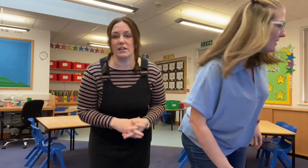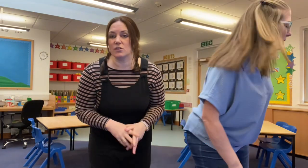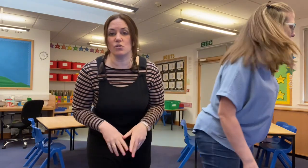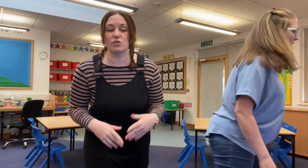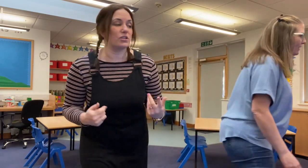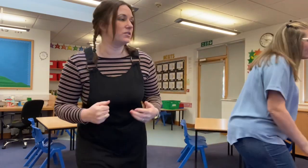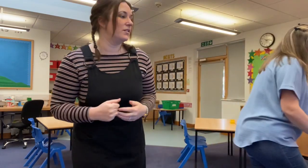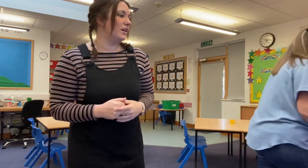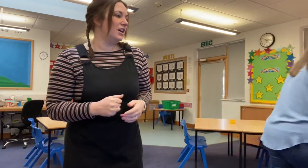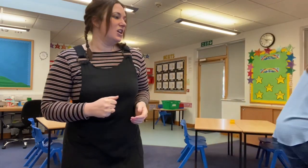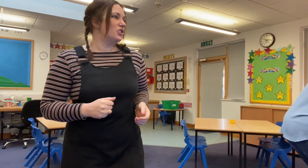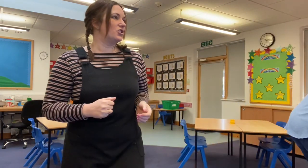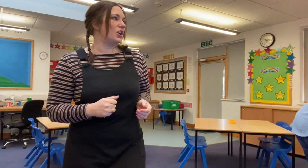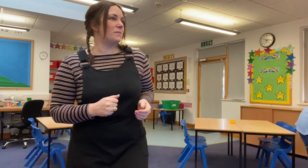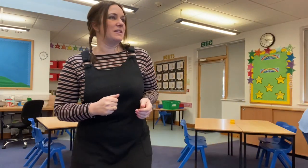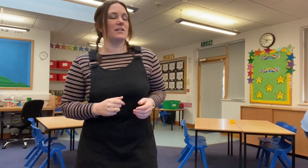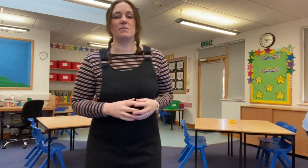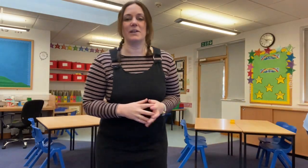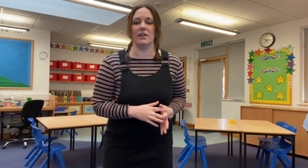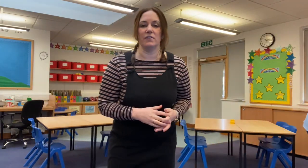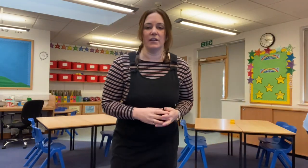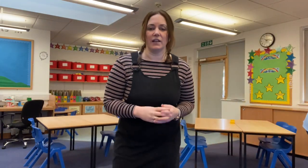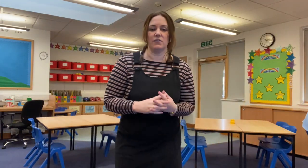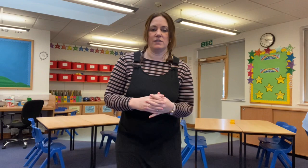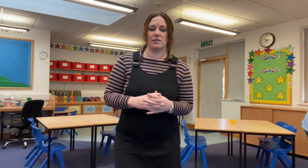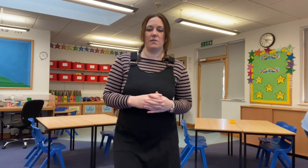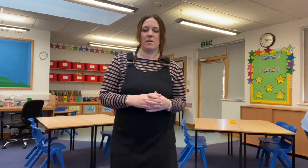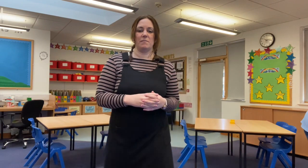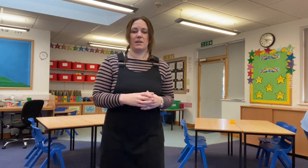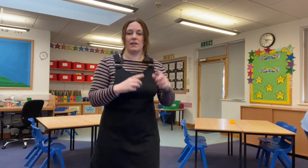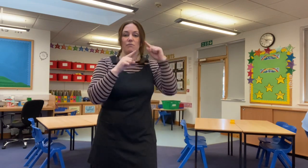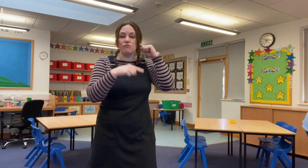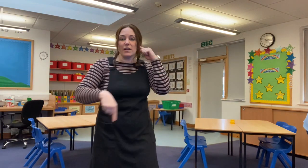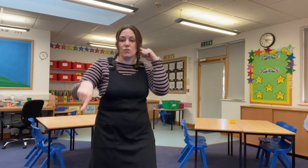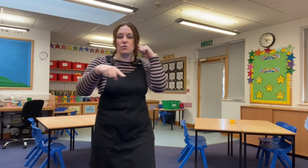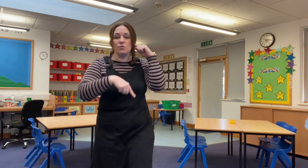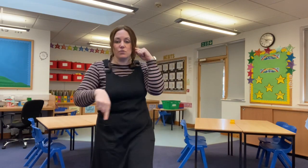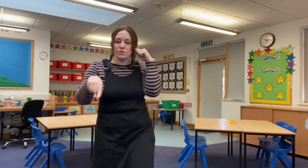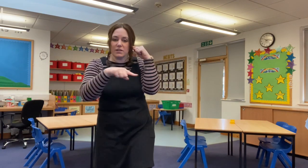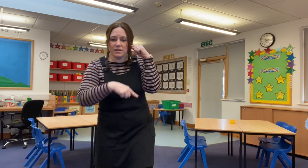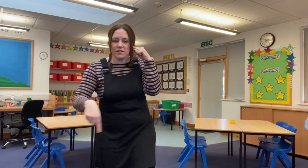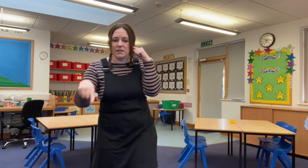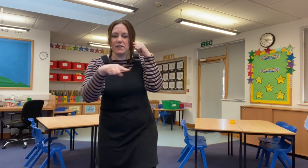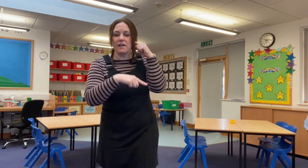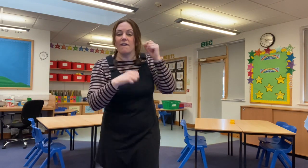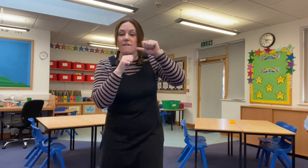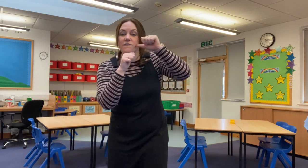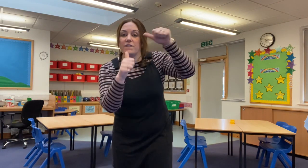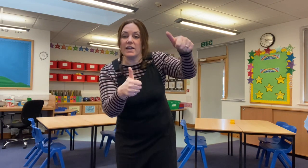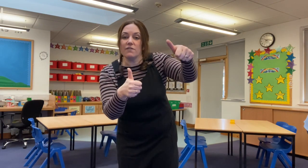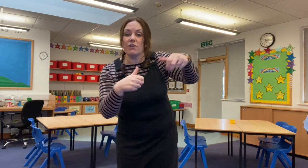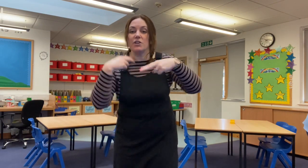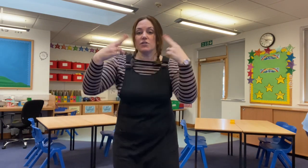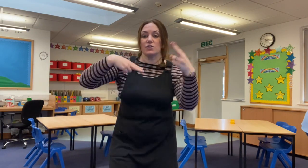Or just go with us. We'll get it on now. So, yeah, record. Favourite